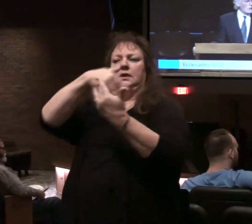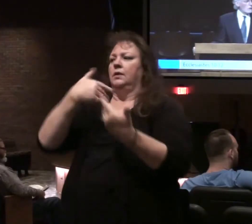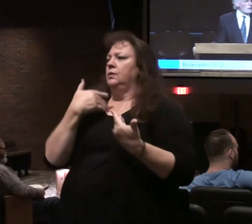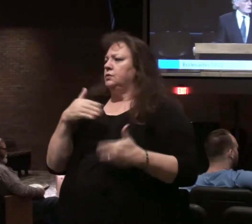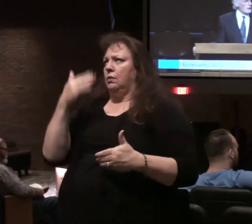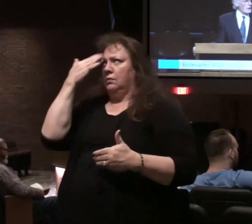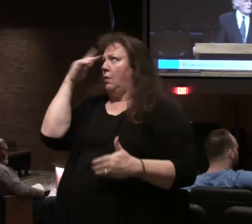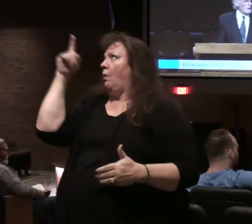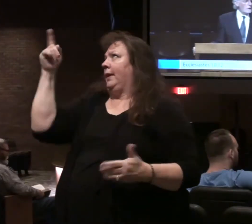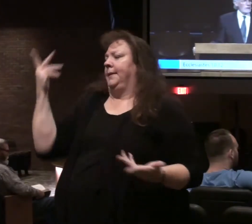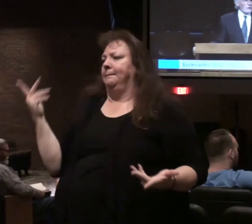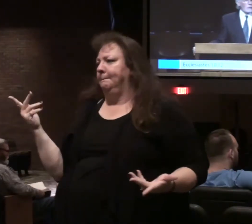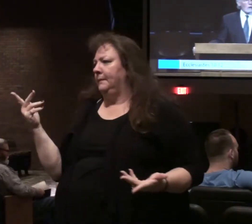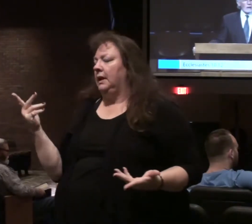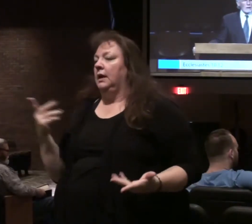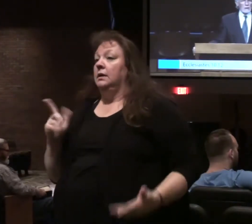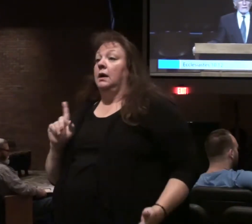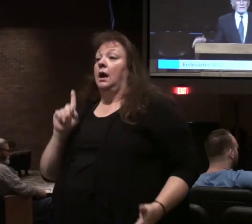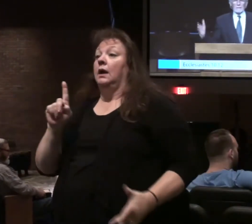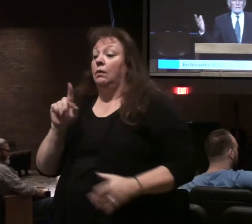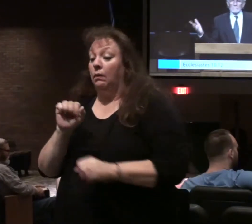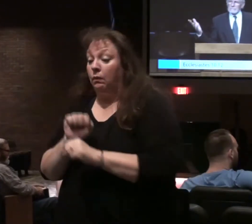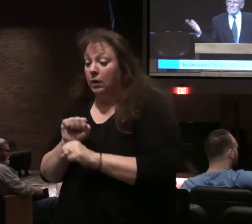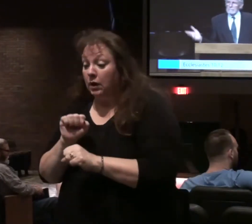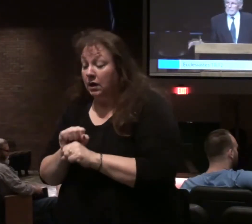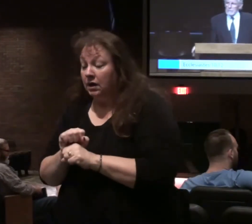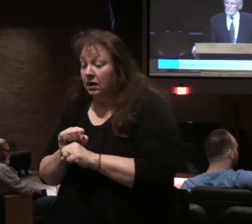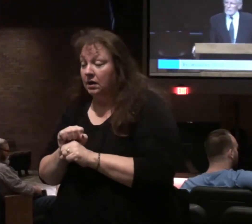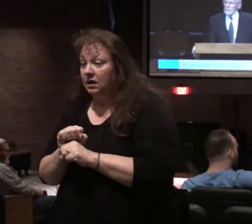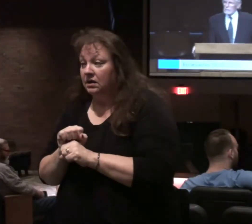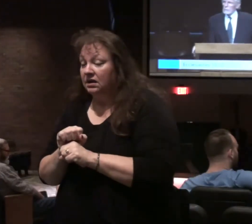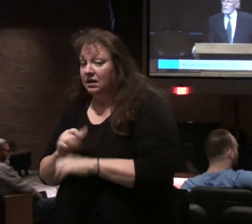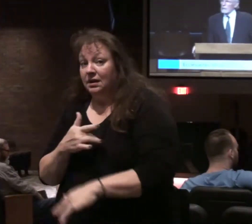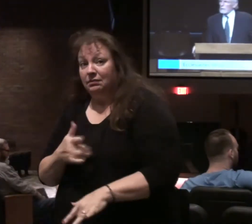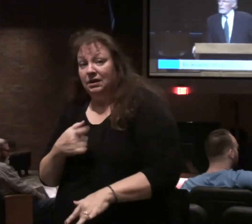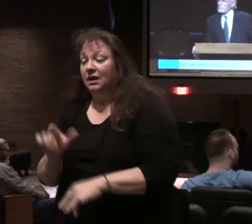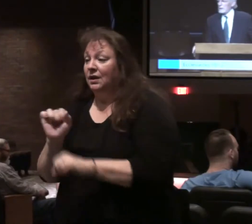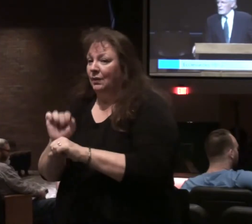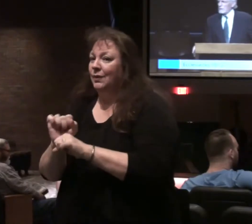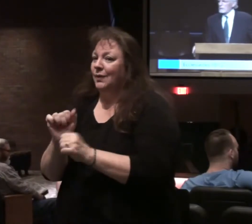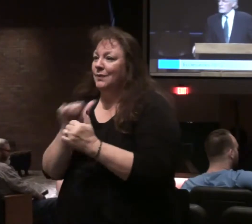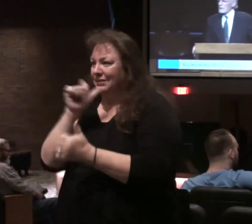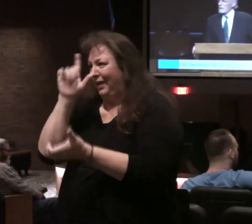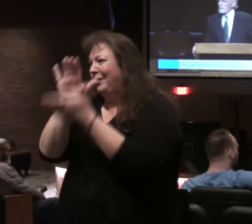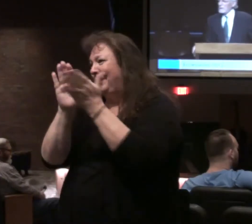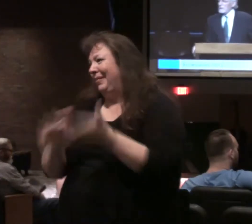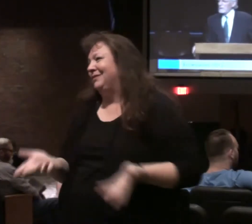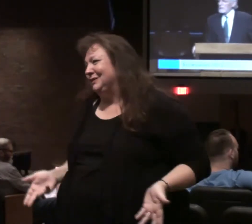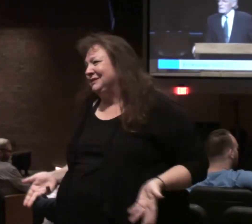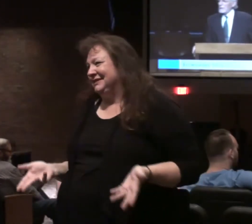know the Lord. You go to work. For most of you, you work with unbelievers.